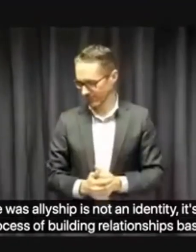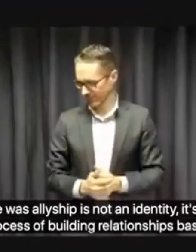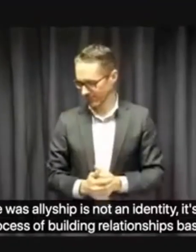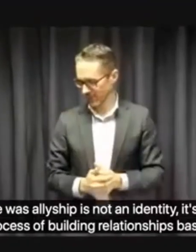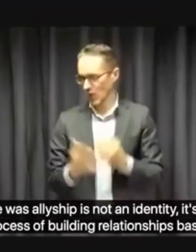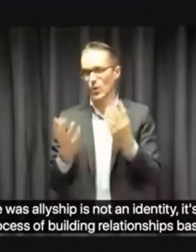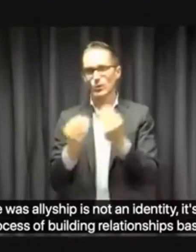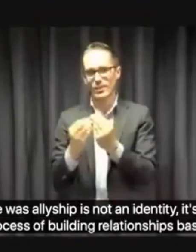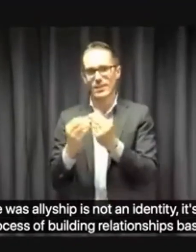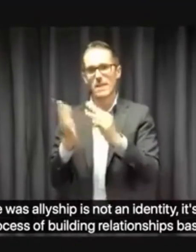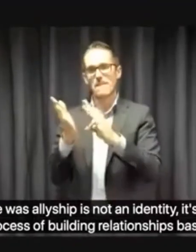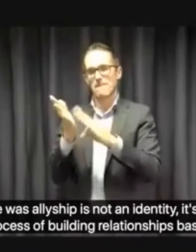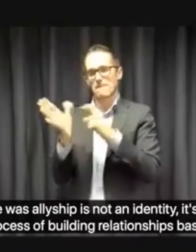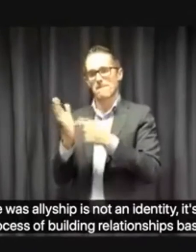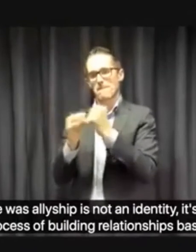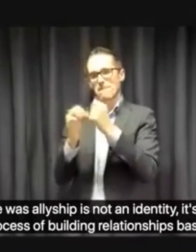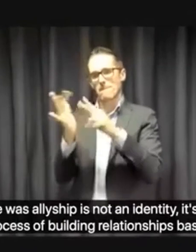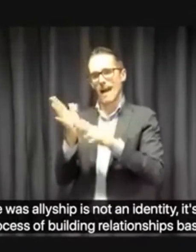and accountable.